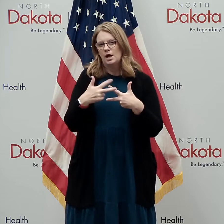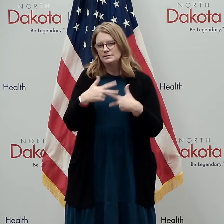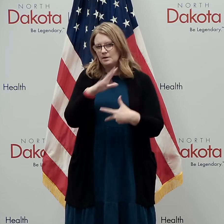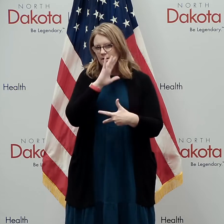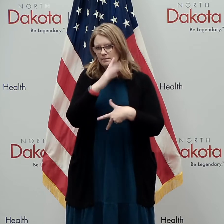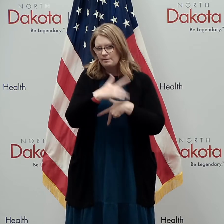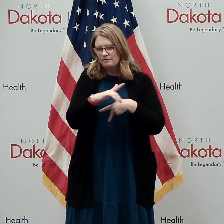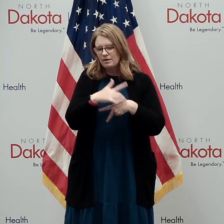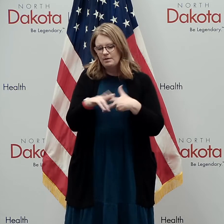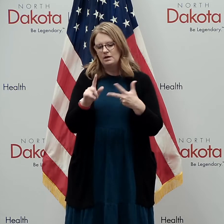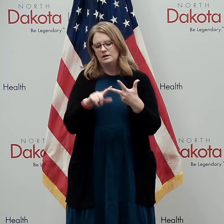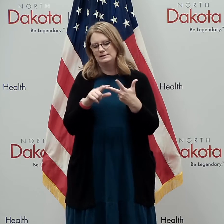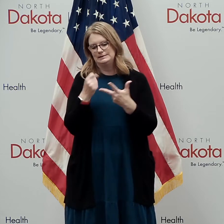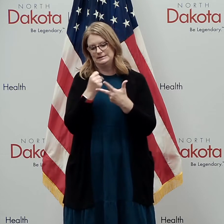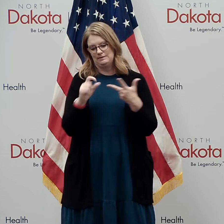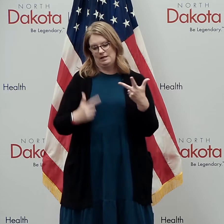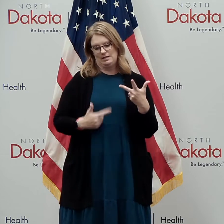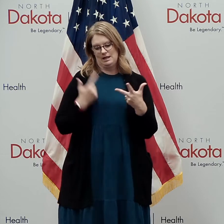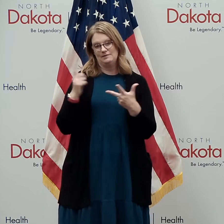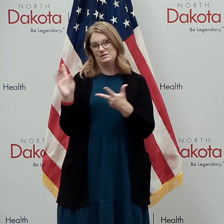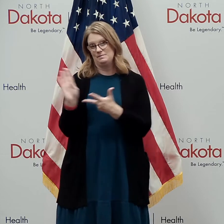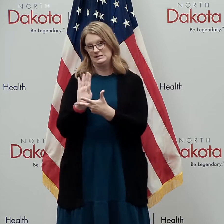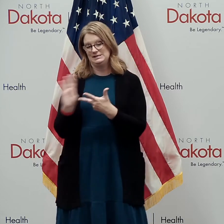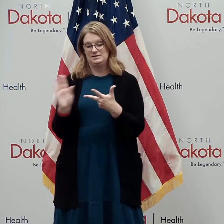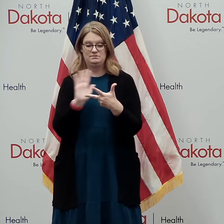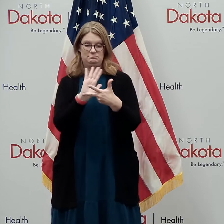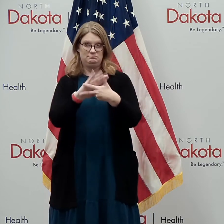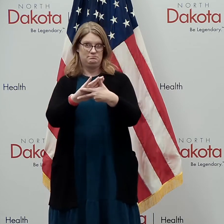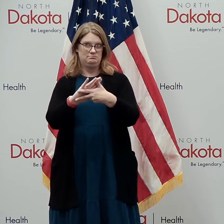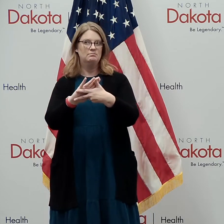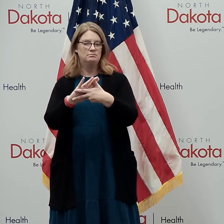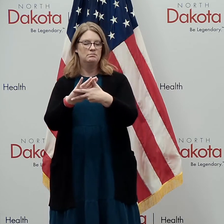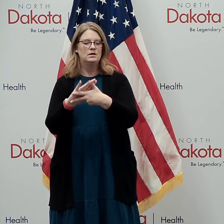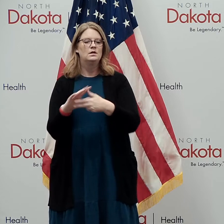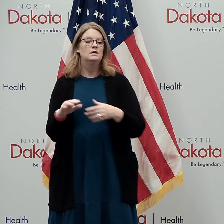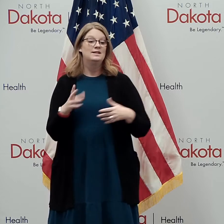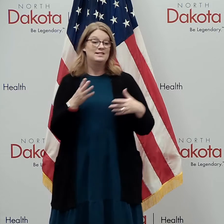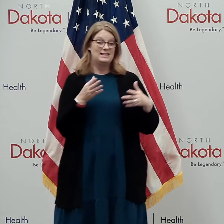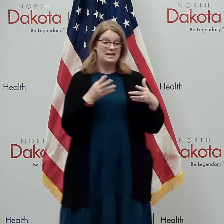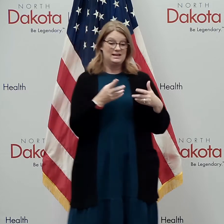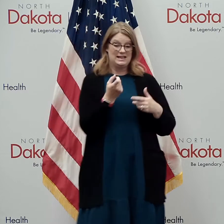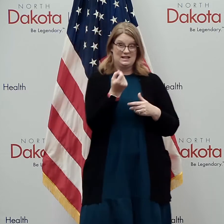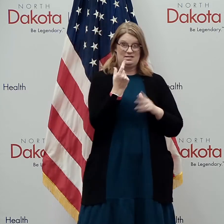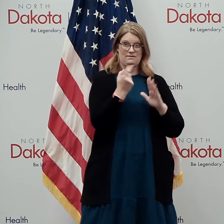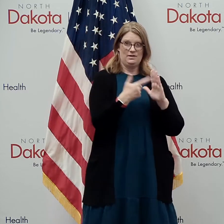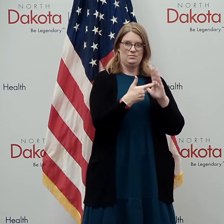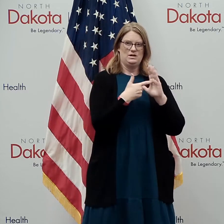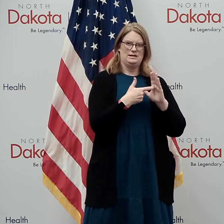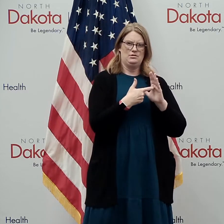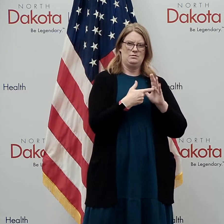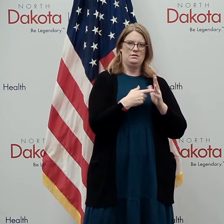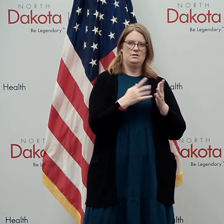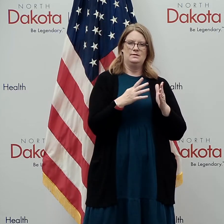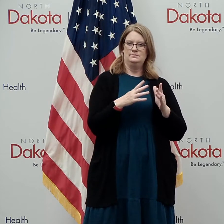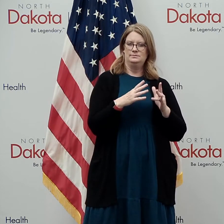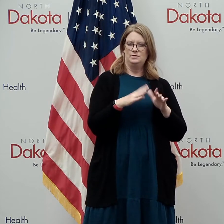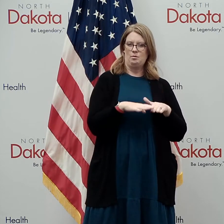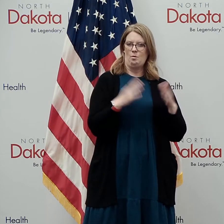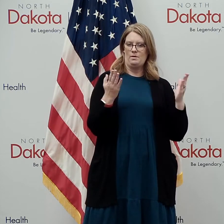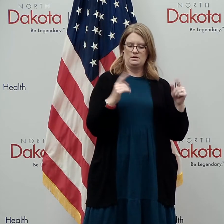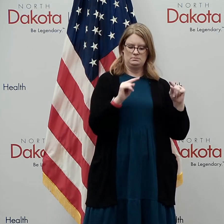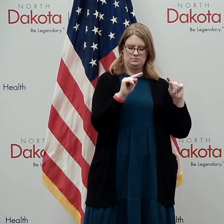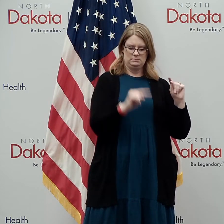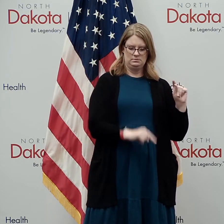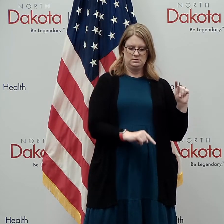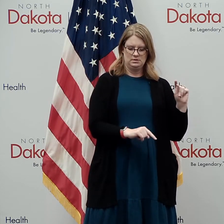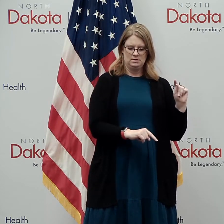hospital capacity, and then saving lives and livelihood. I think when I take a look at the 11 criteria, some of which we developed last spring, is we're